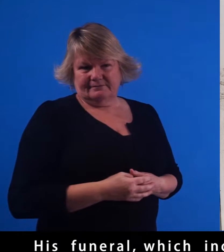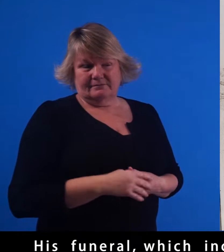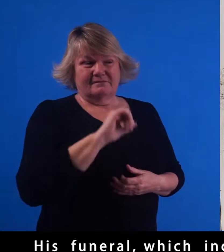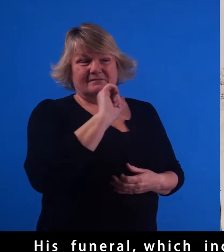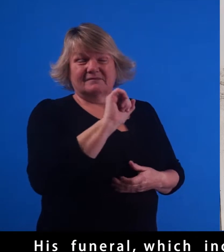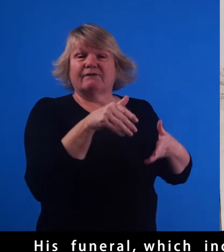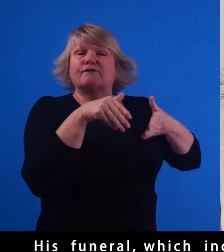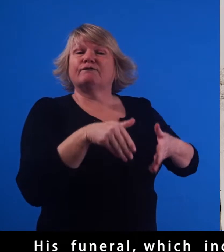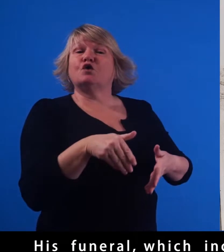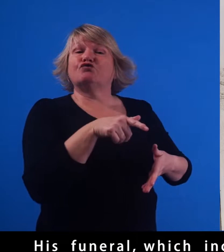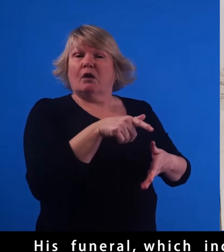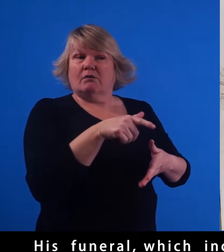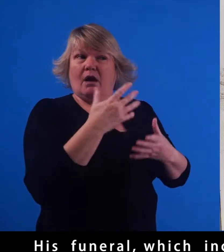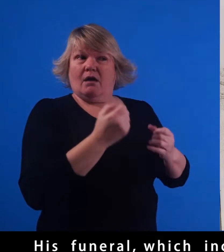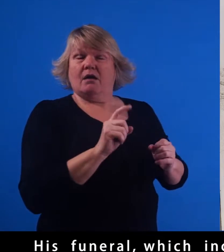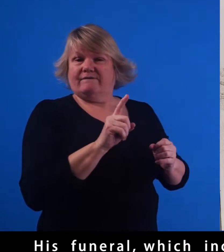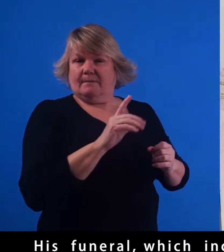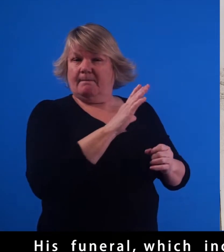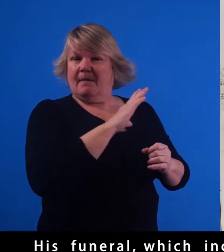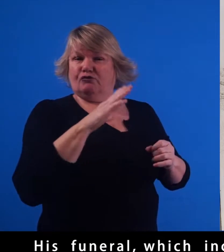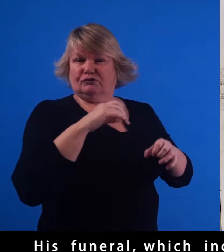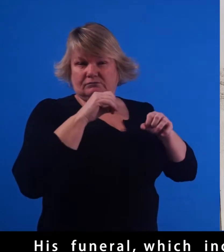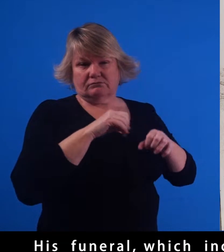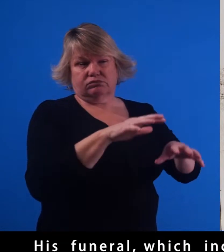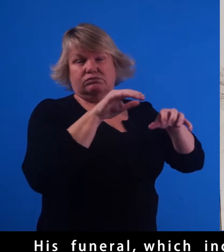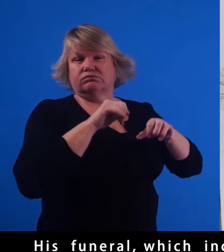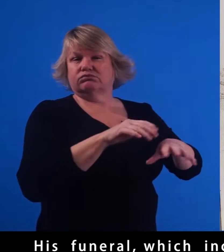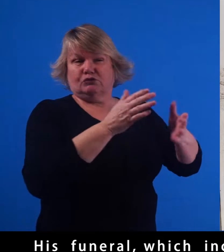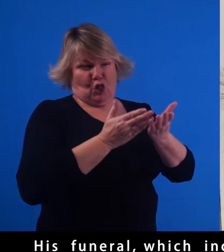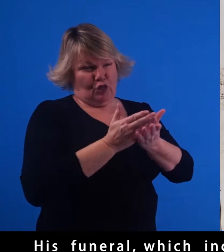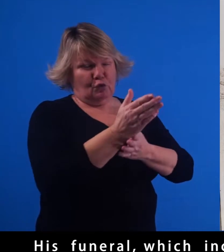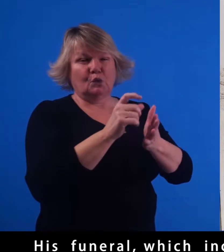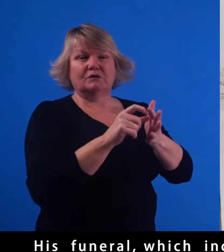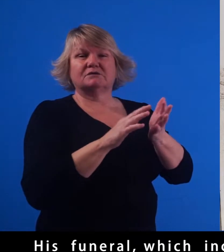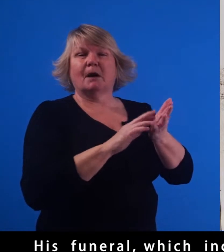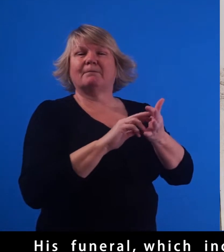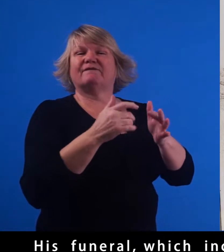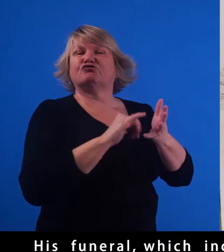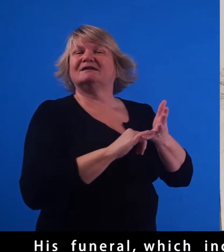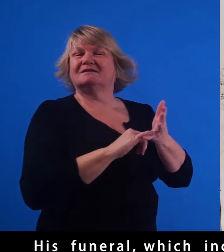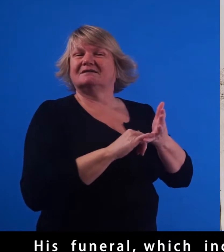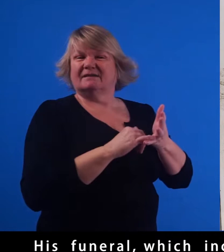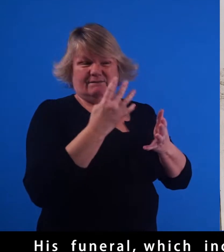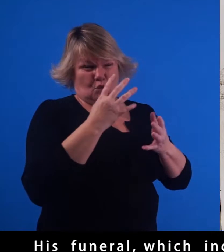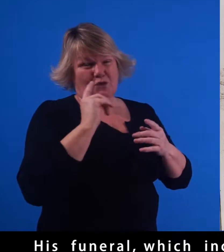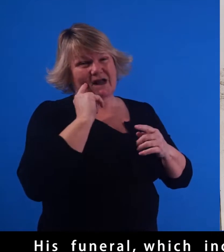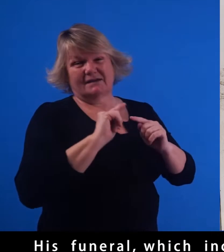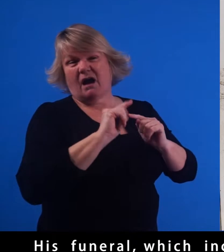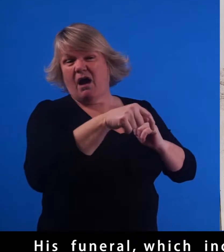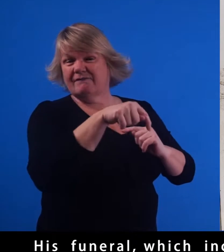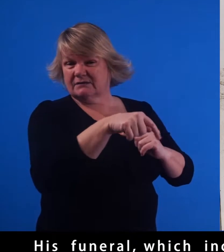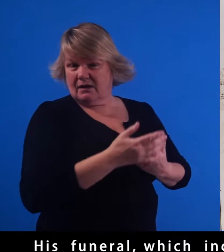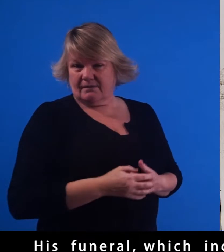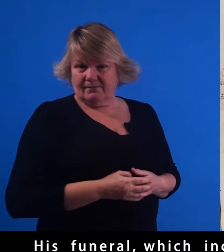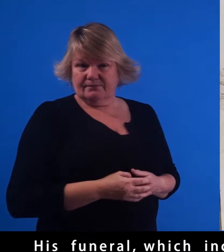out. His funeral, which included a military procession through Dumfries, took place 4